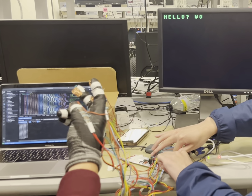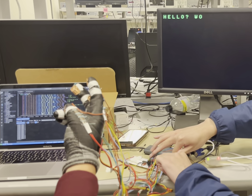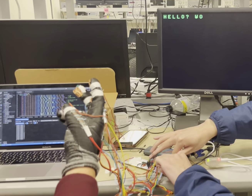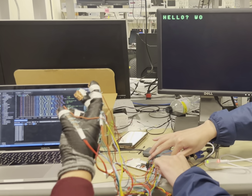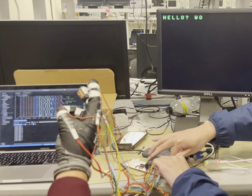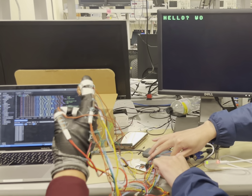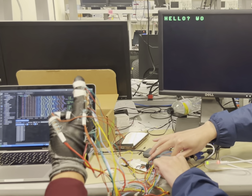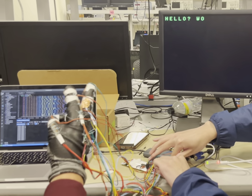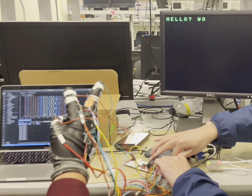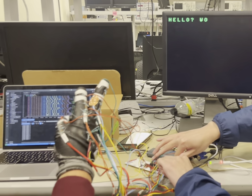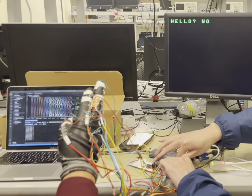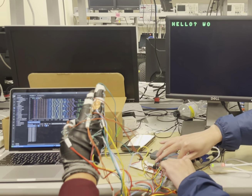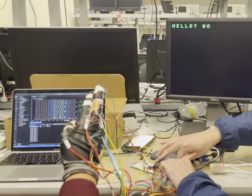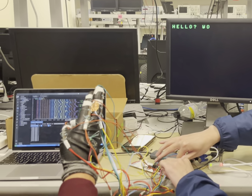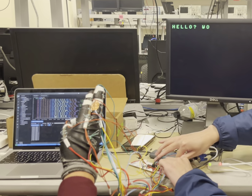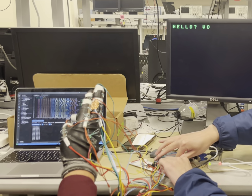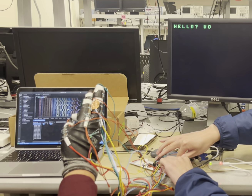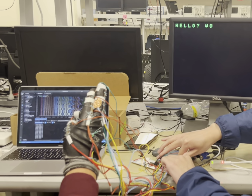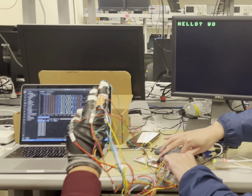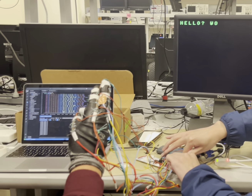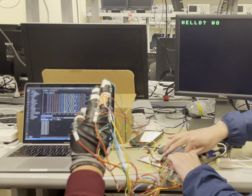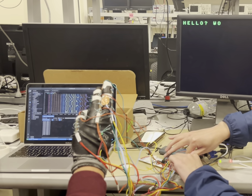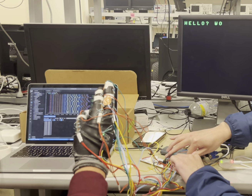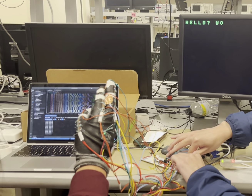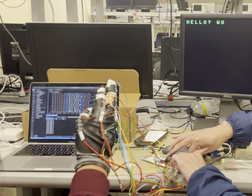we struggled a bit with. R is.